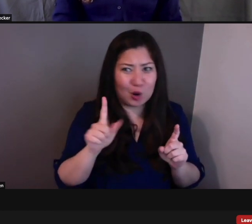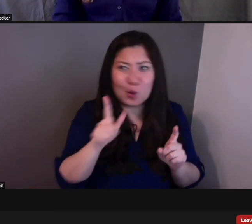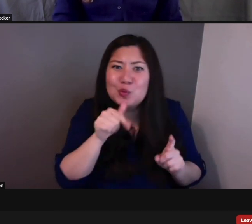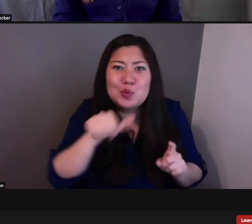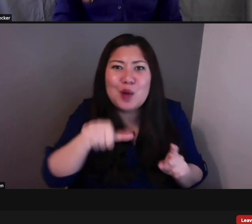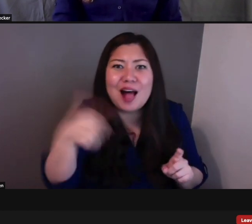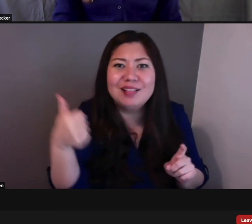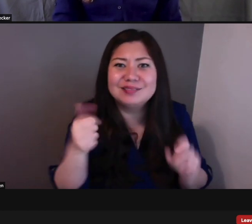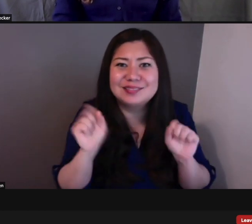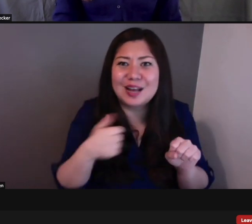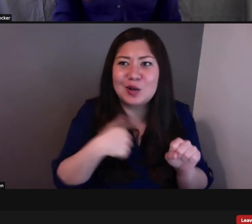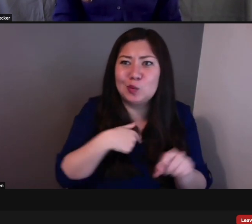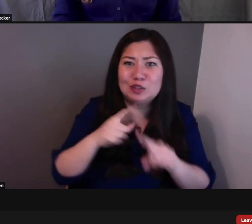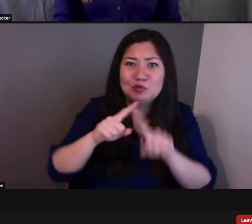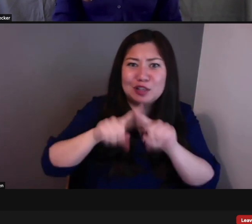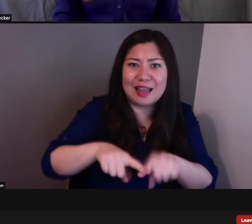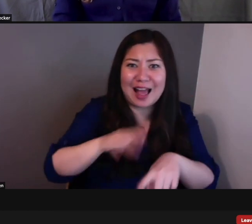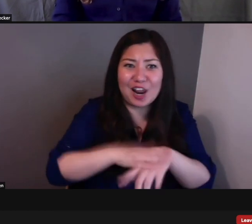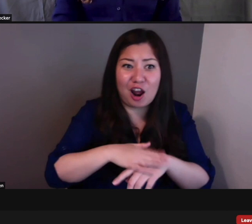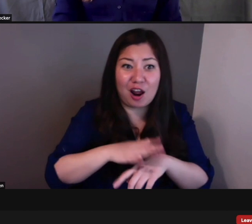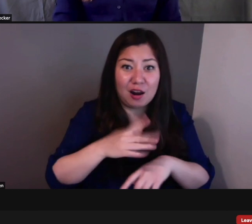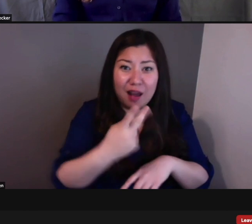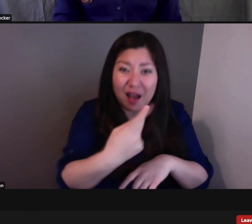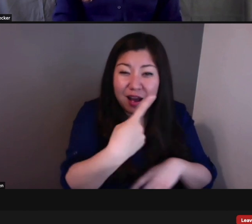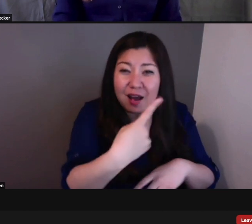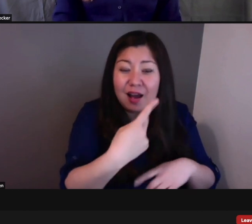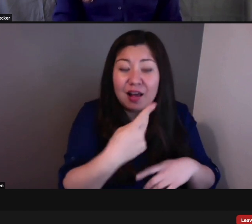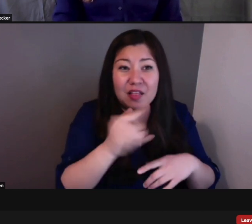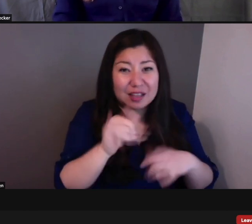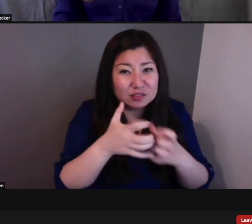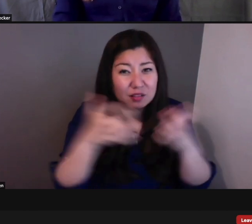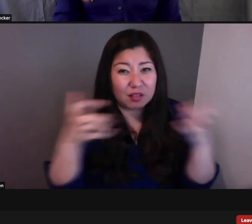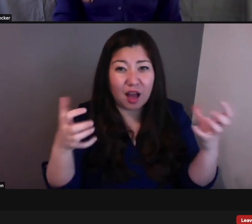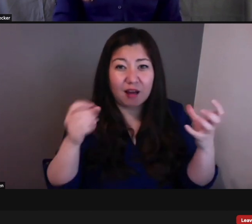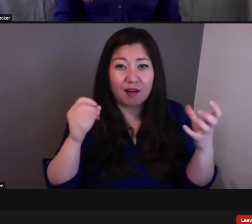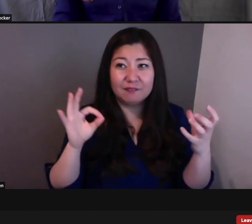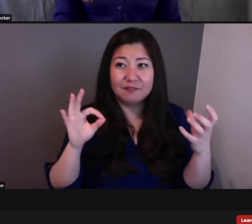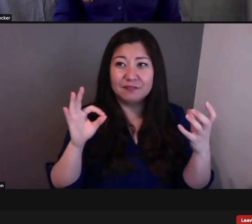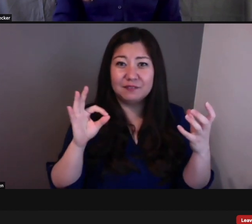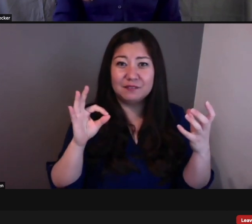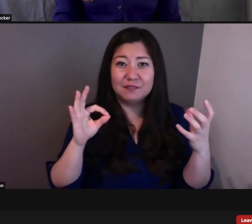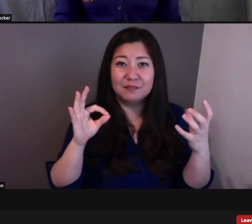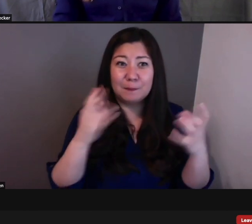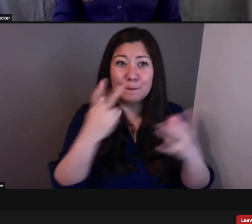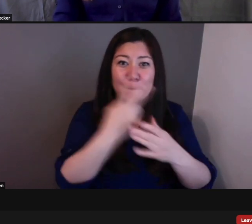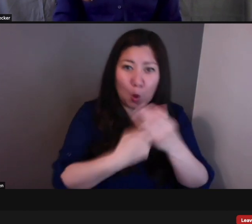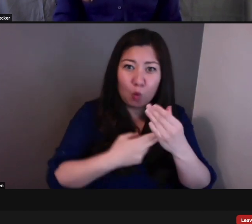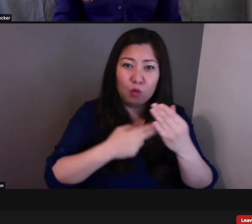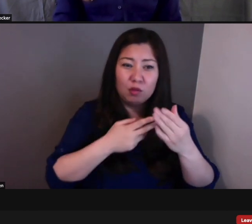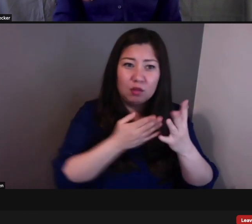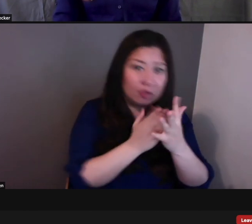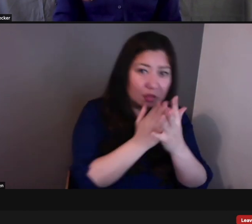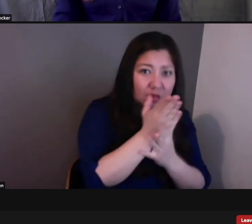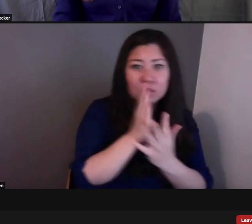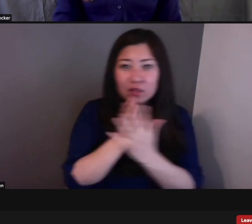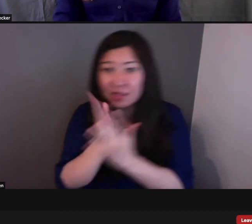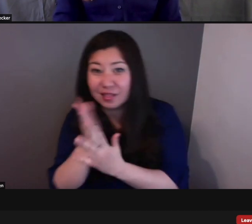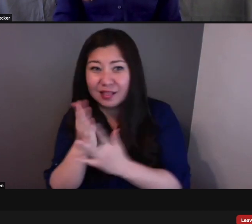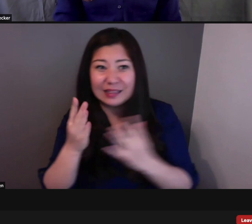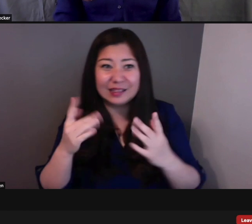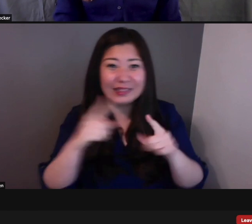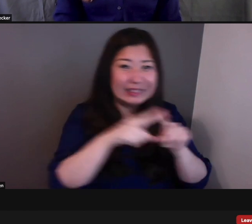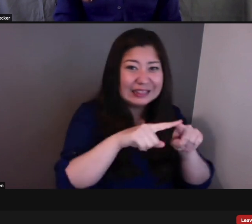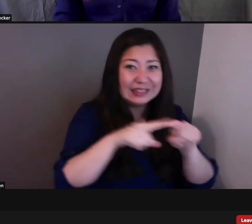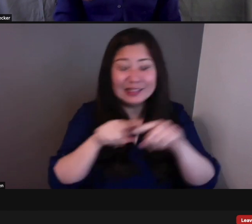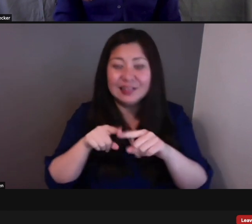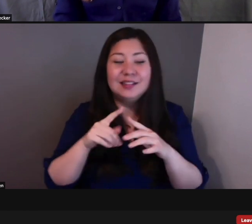incorrect translations. There was a lot of English within that ASL, which made it twice as hard for us